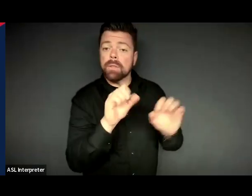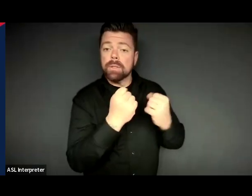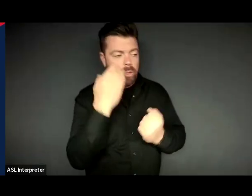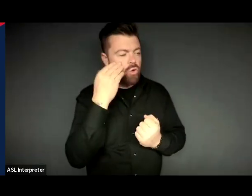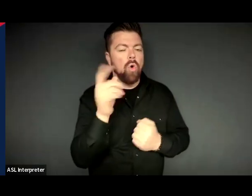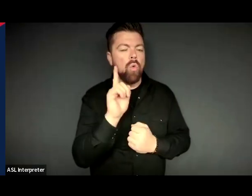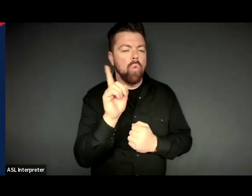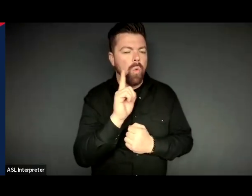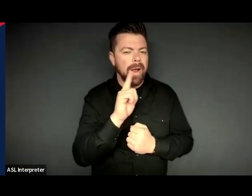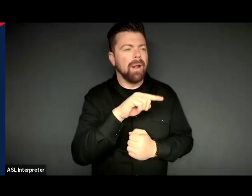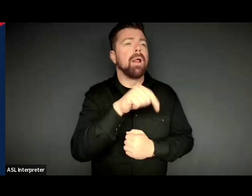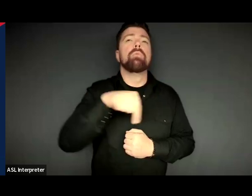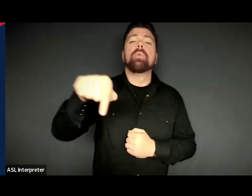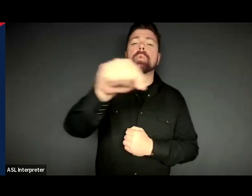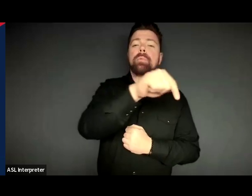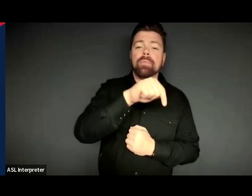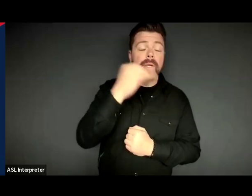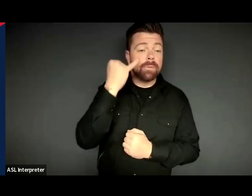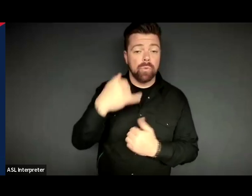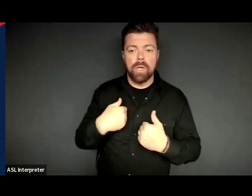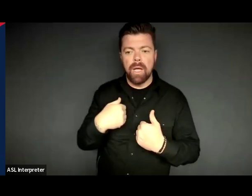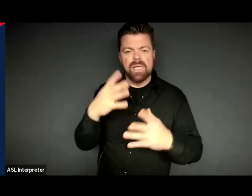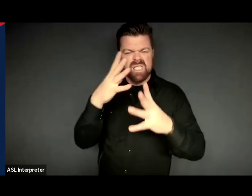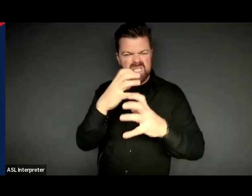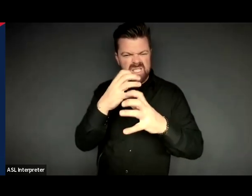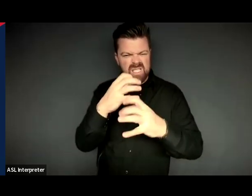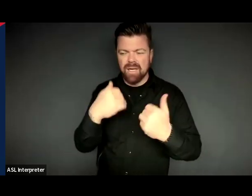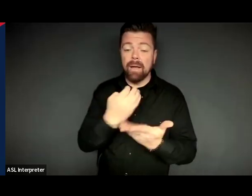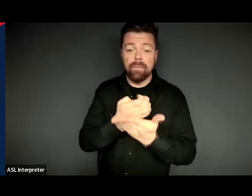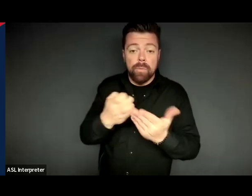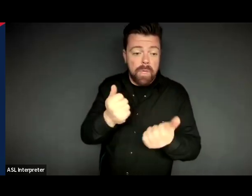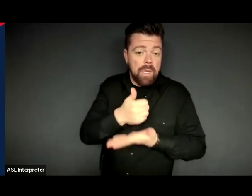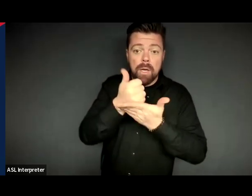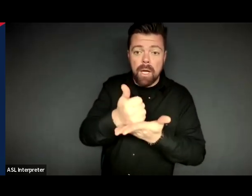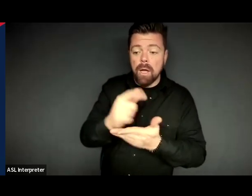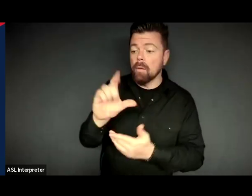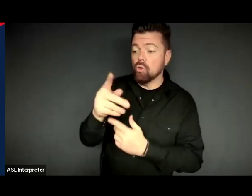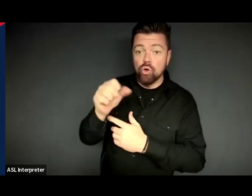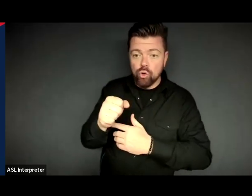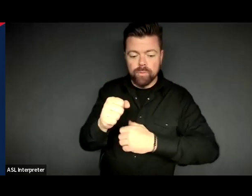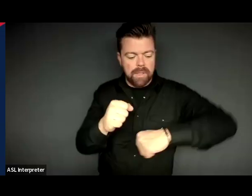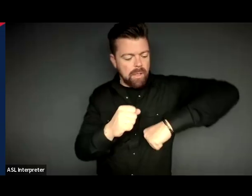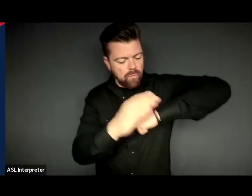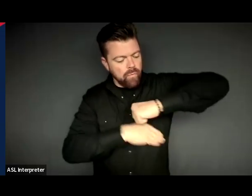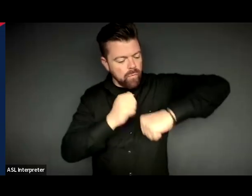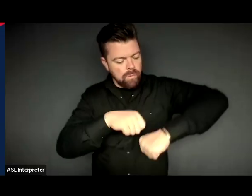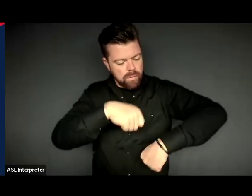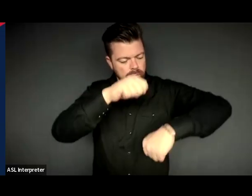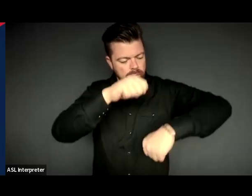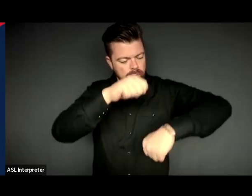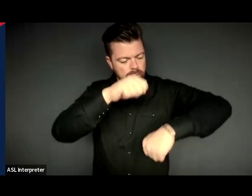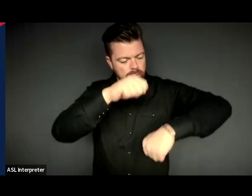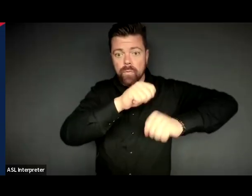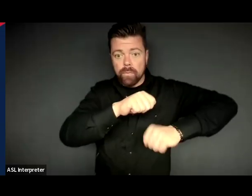you have contractions? It's their equipment that can help. You can get those loops that we talked about earlier. Use that 2 weeks